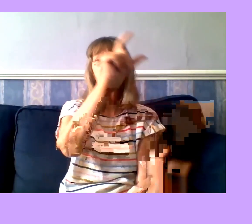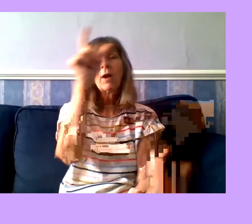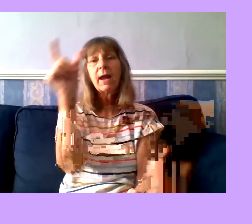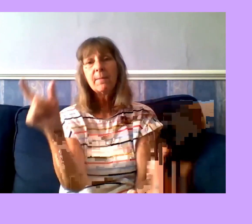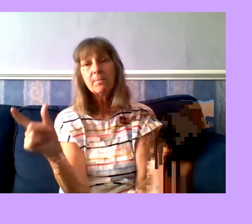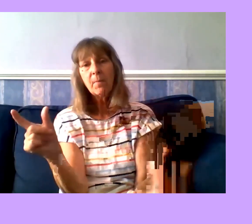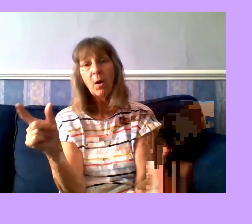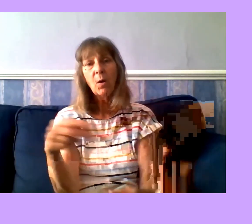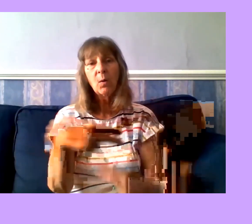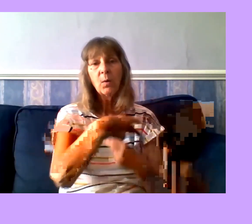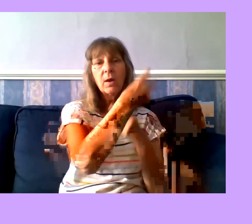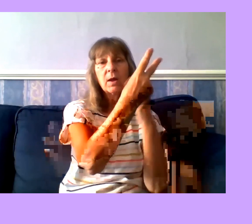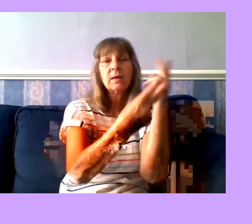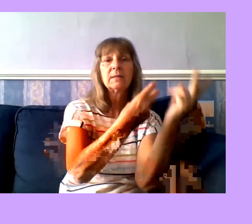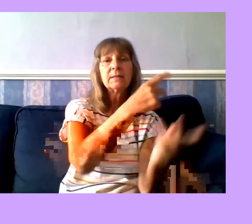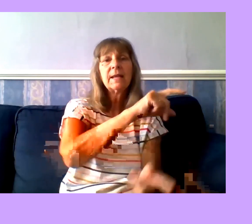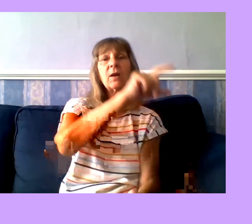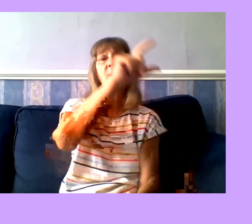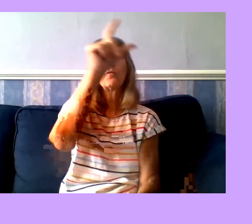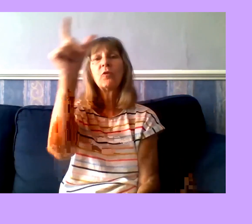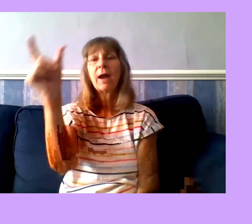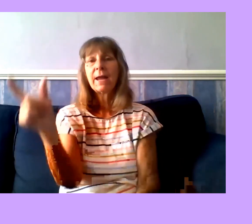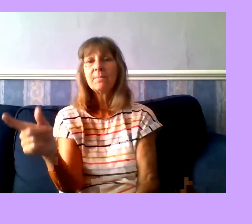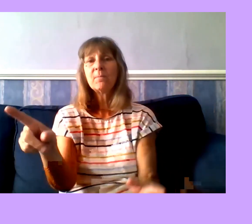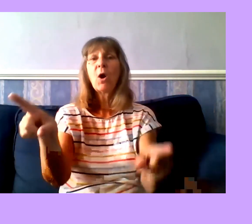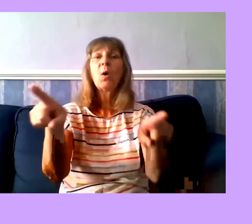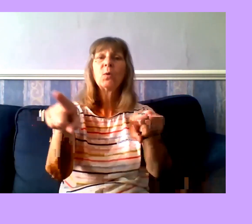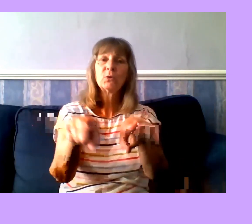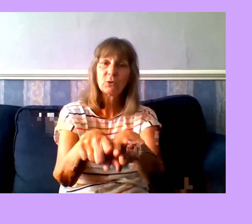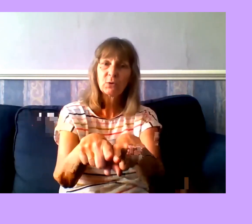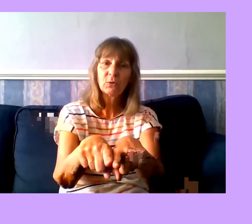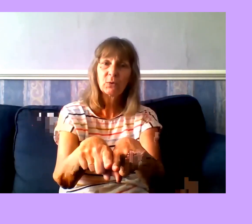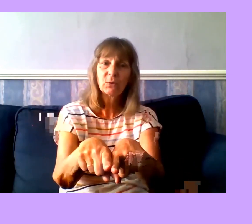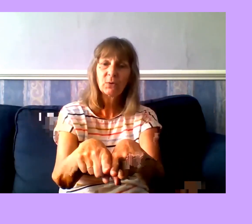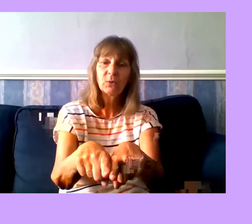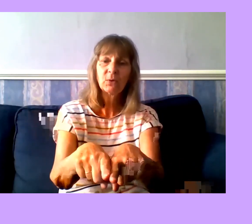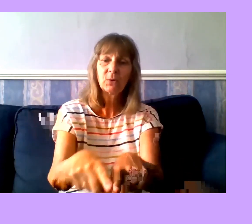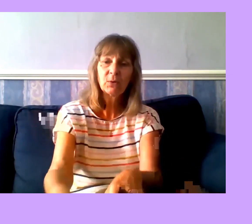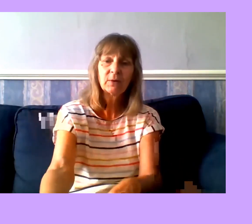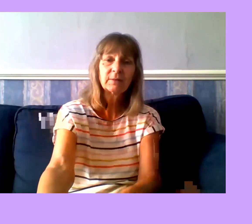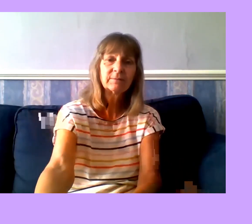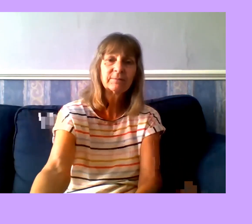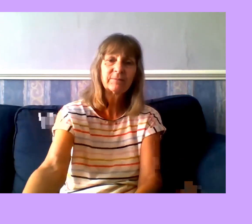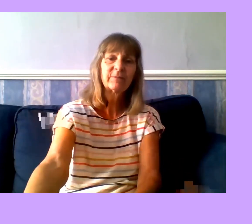sing a rainbow, sing a rainbow too.